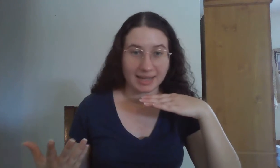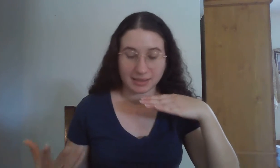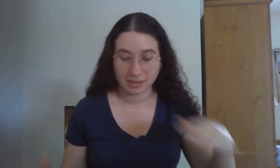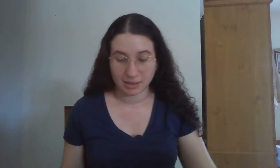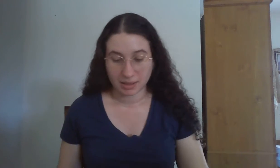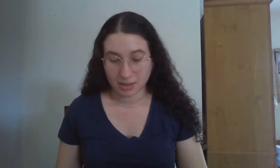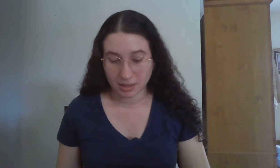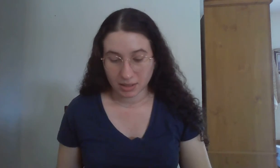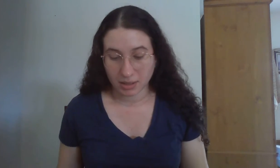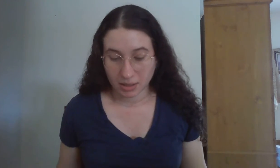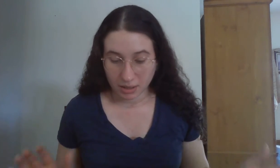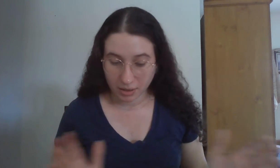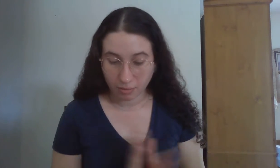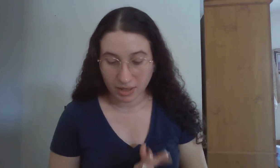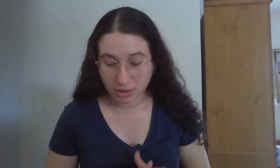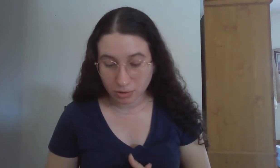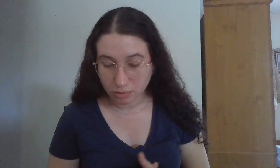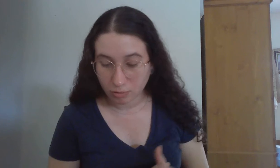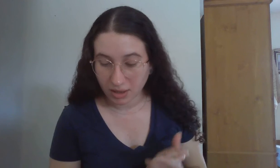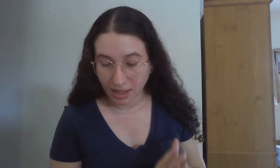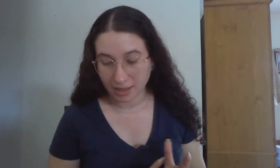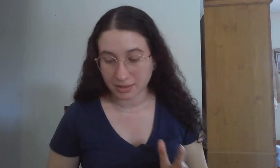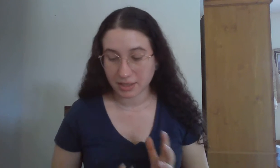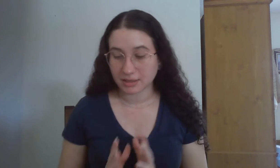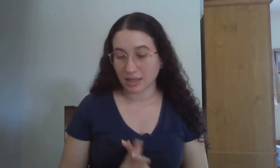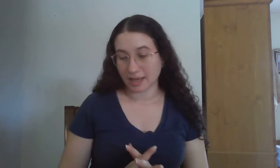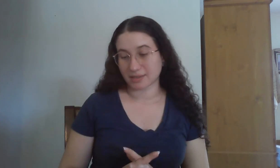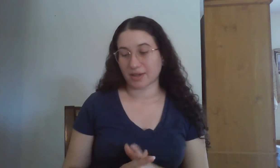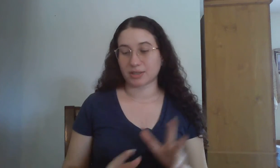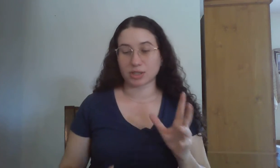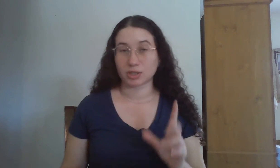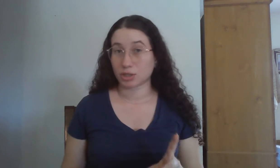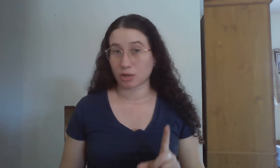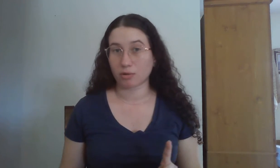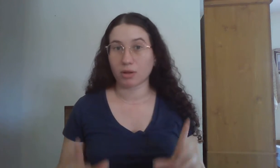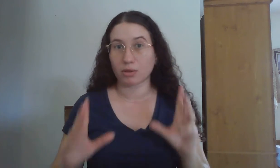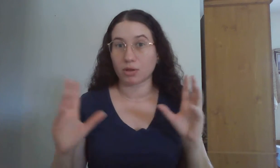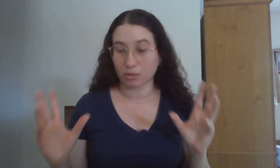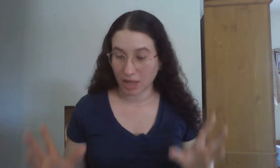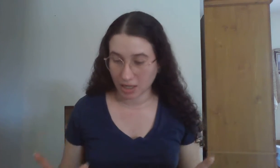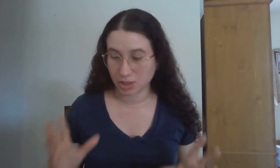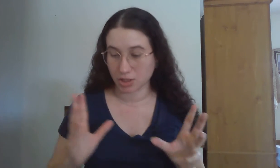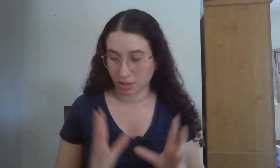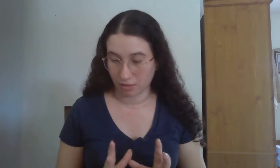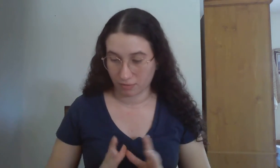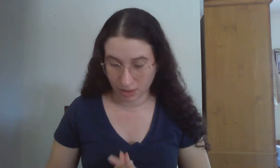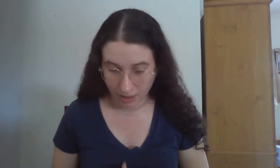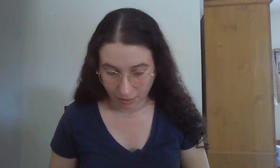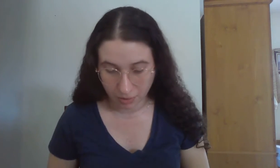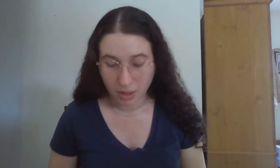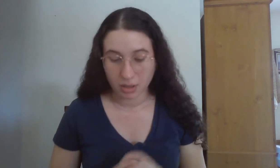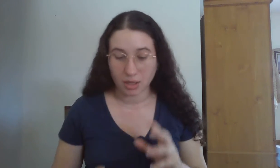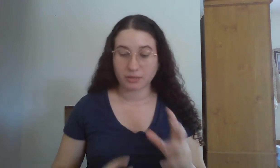flat. When used with nouns, these classifiers can show the location of the noun. The noun